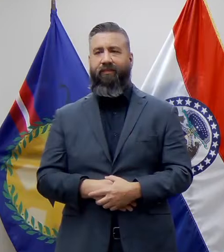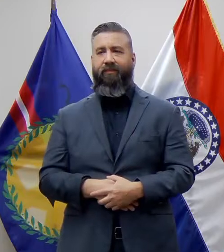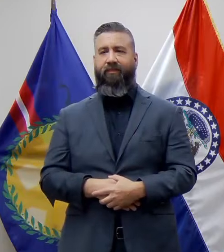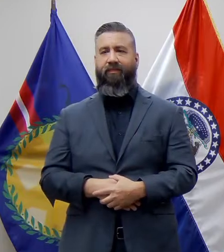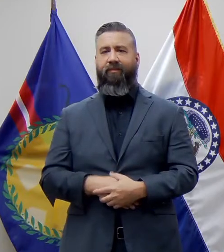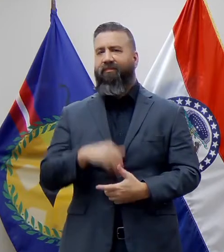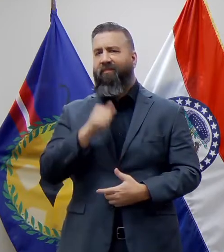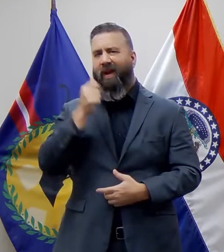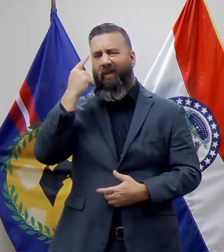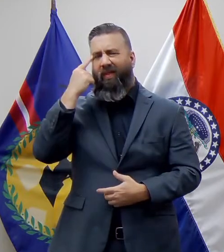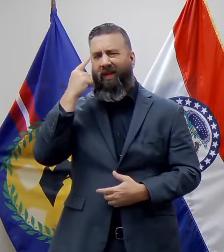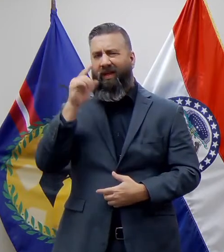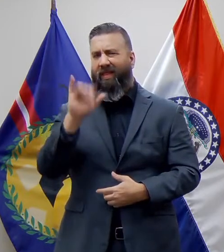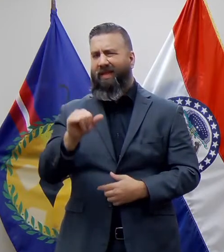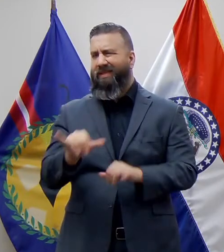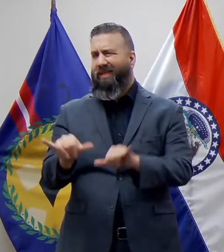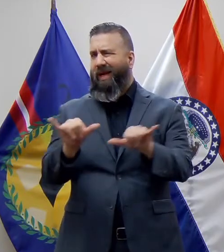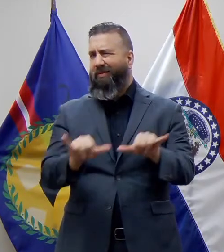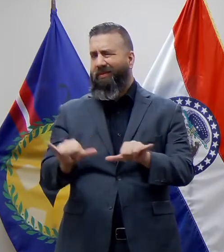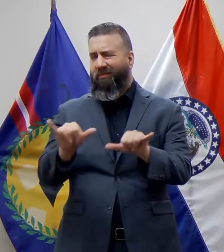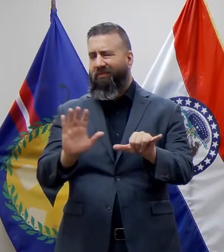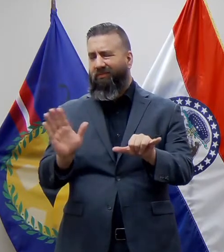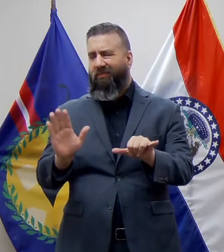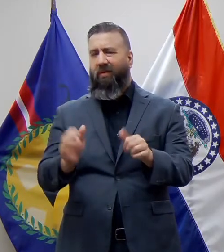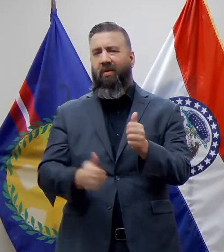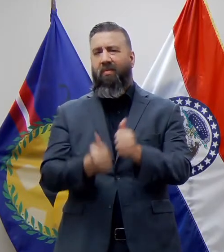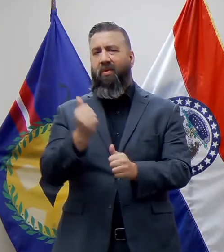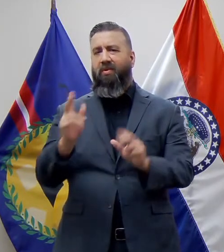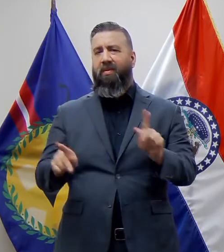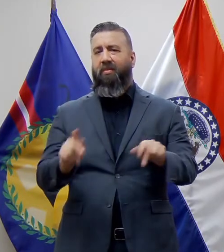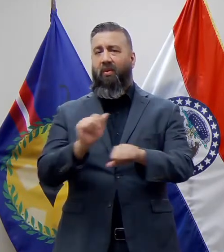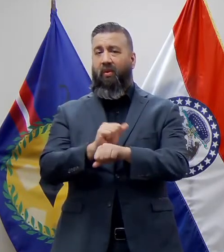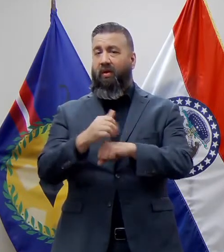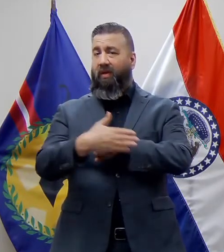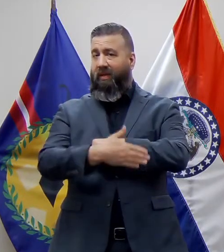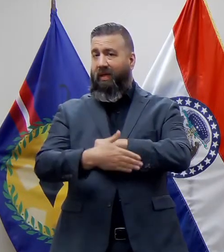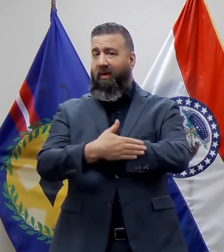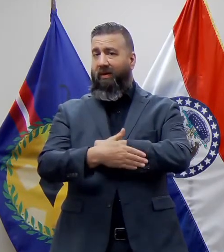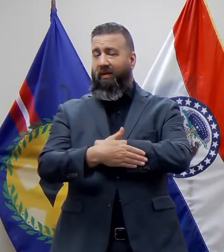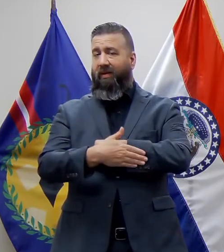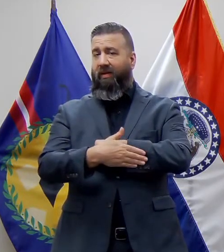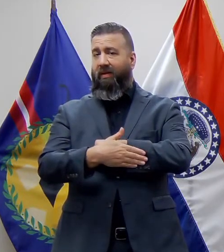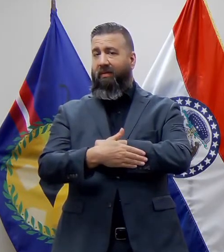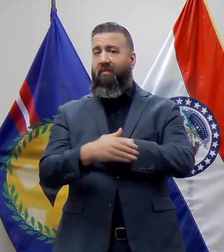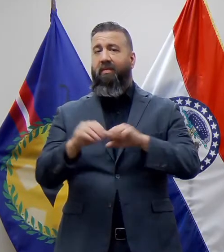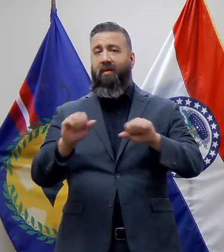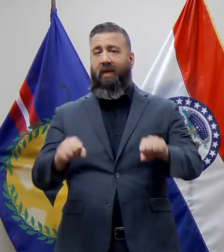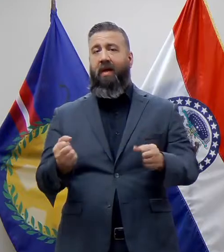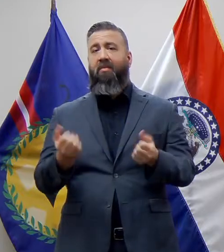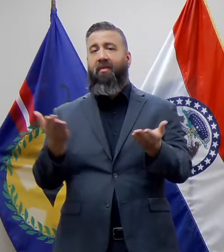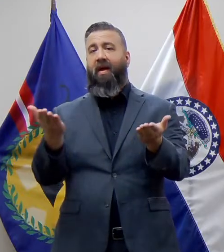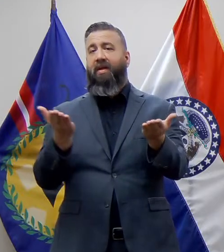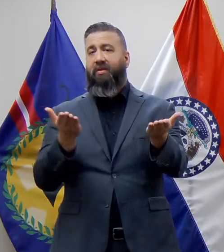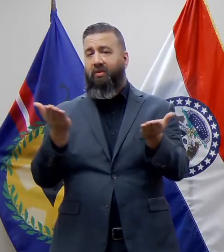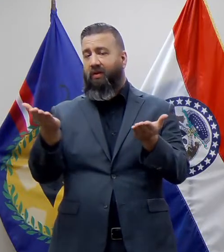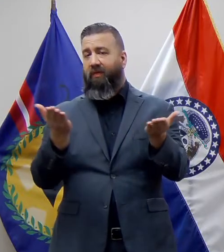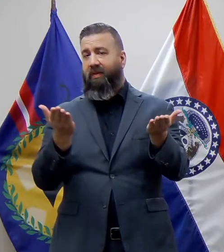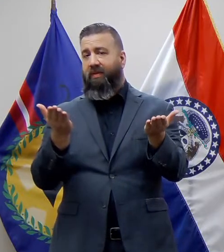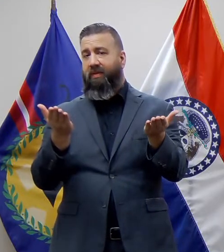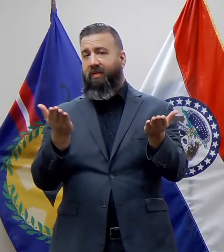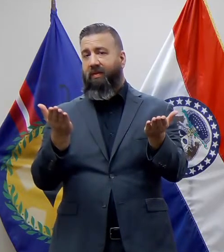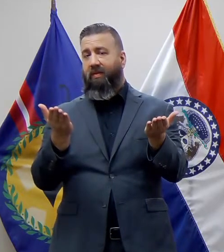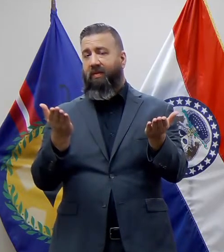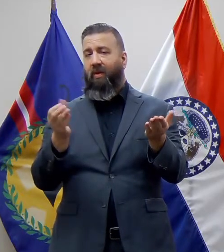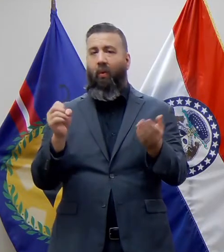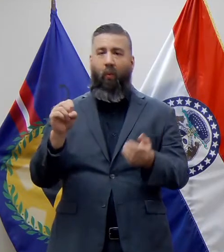I don't think that's that common. I think most people who work for the county can provide their service